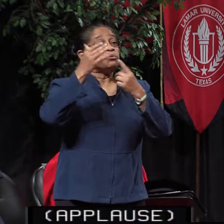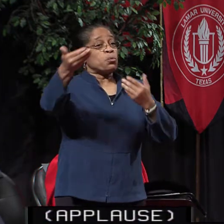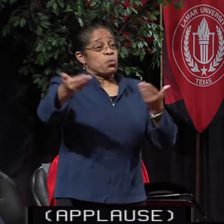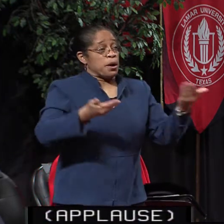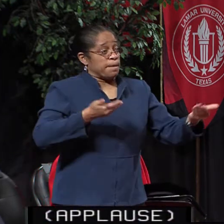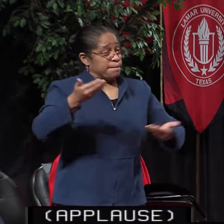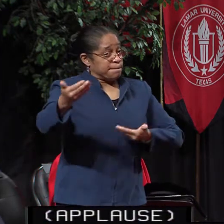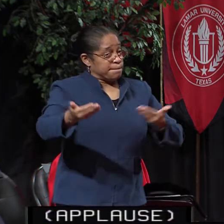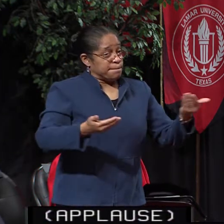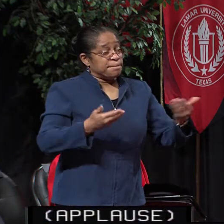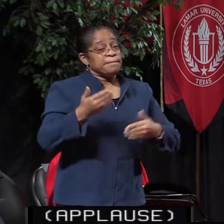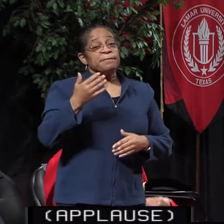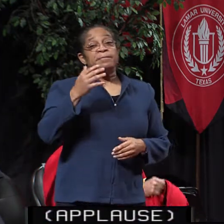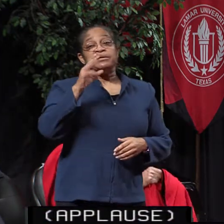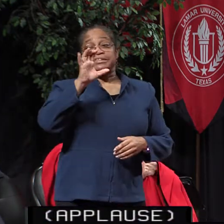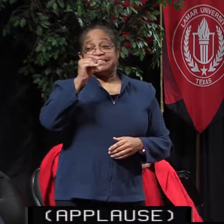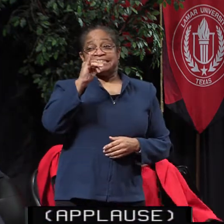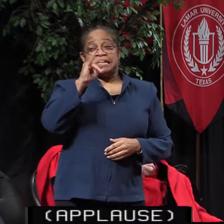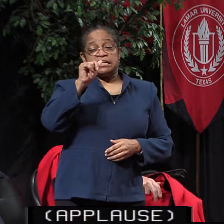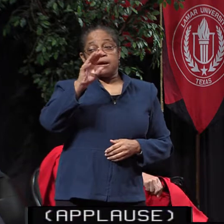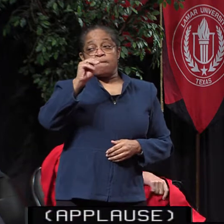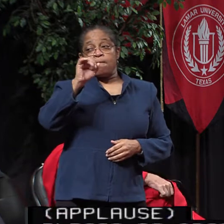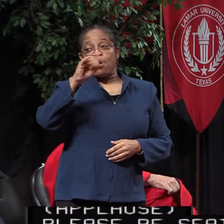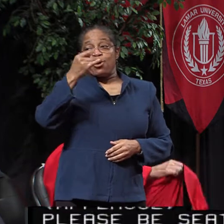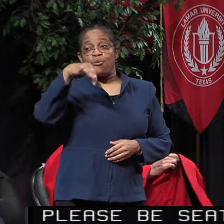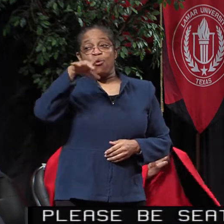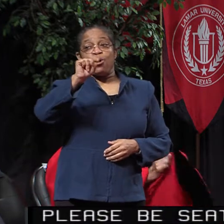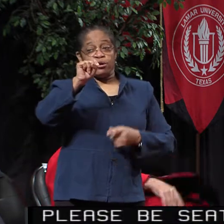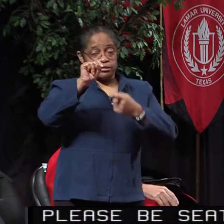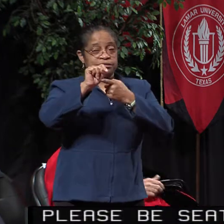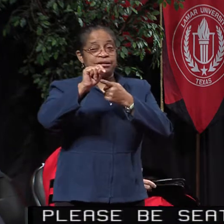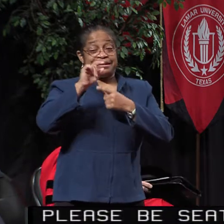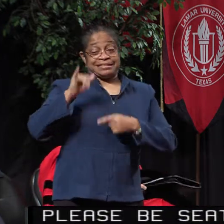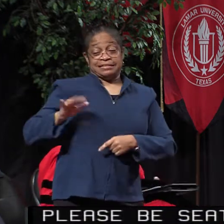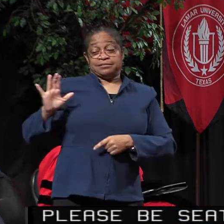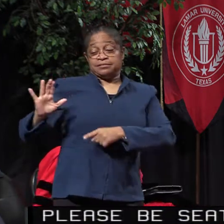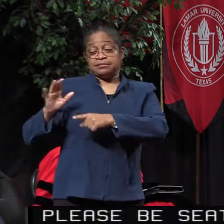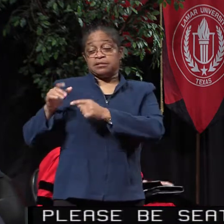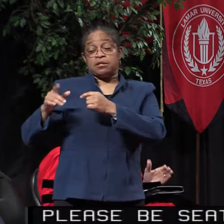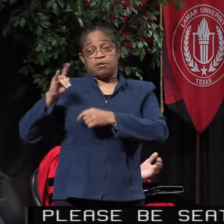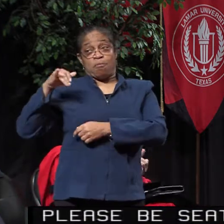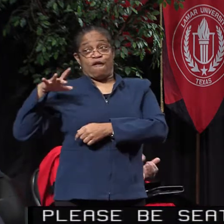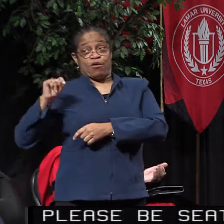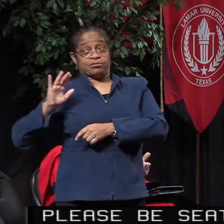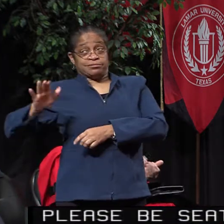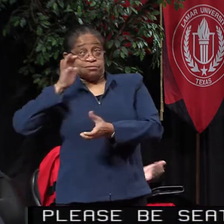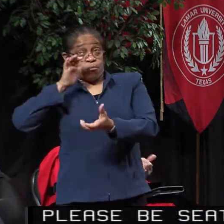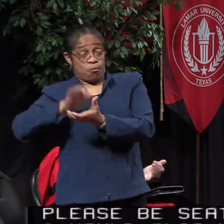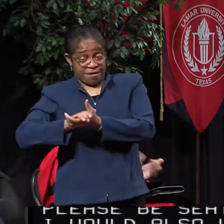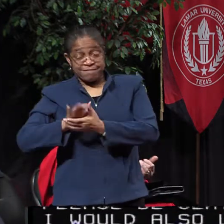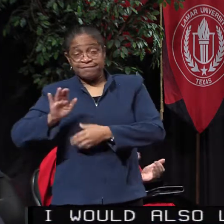welcome to Mrs. Cecilia Marquard. She's Provost Marquard's wife.